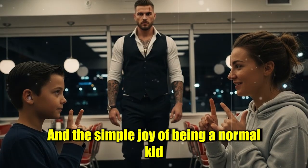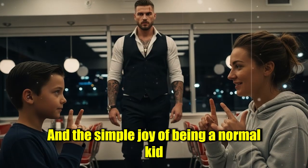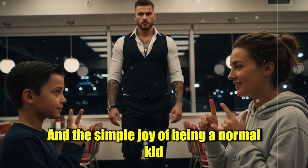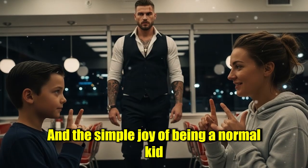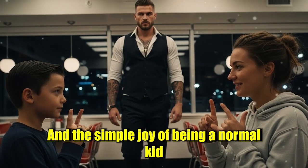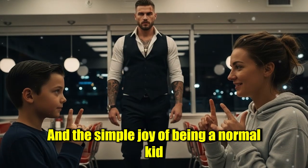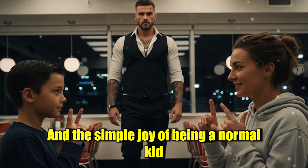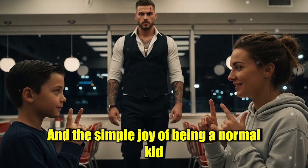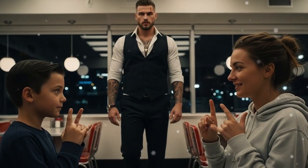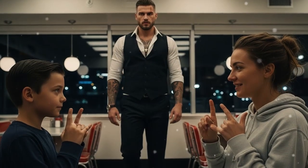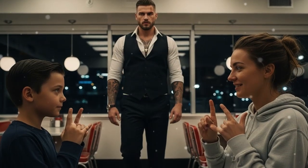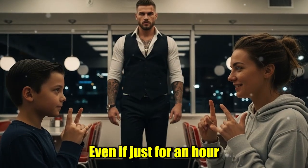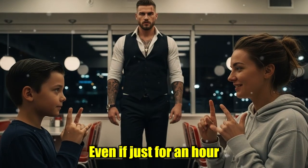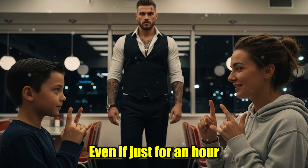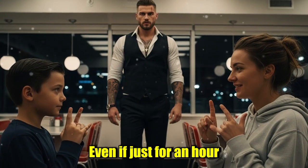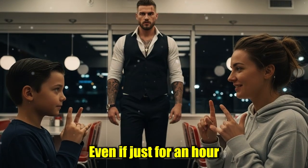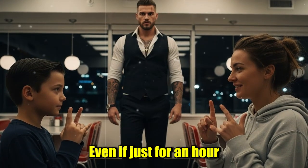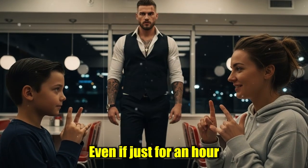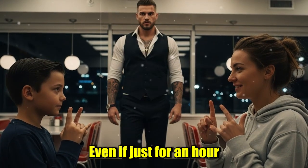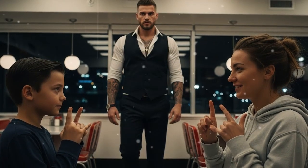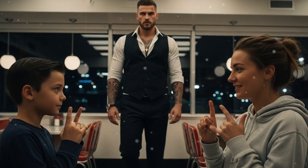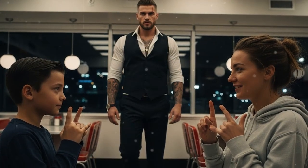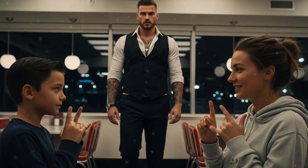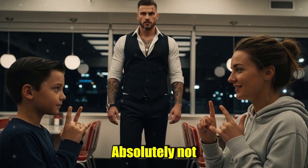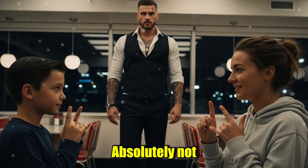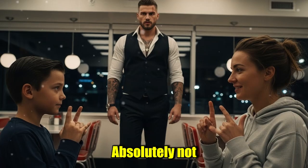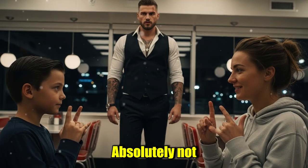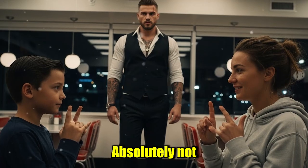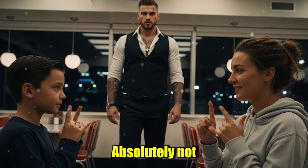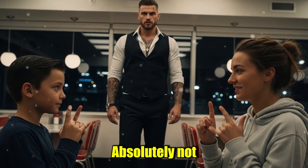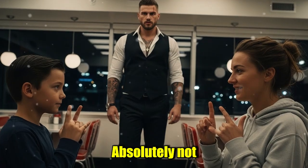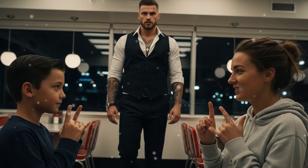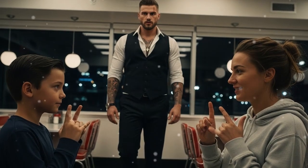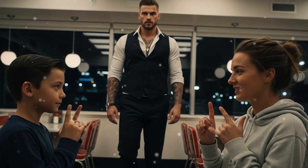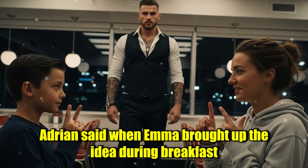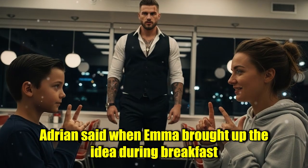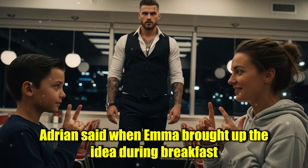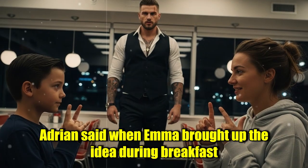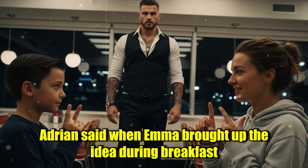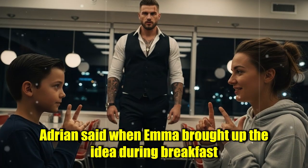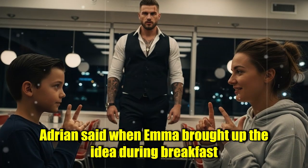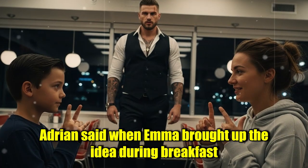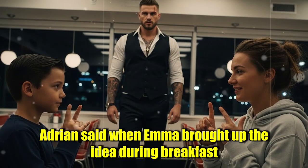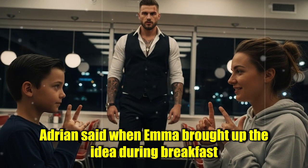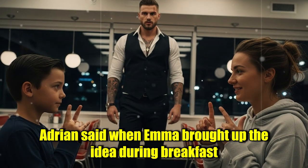joy of being a normal kid, even if just for an hour. "Absolutely not," Adrian said when Emma brought up the idea